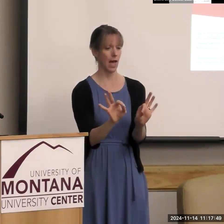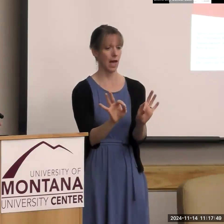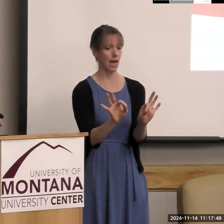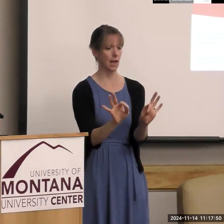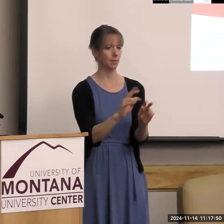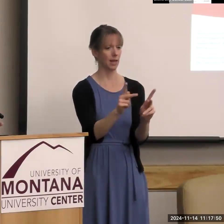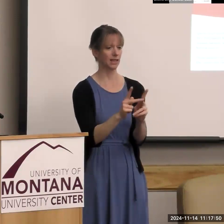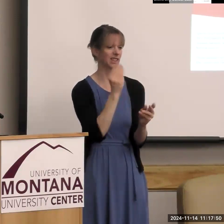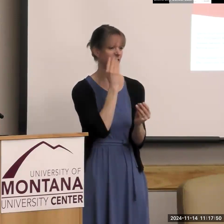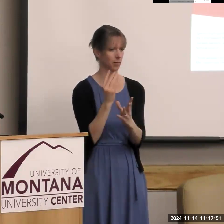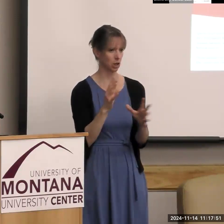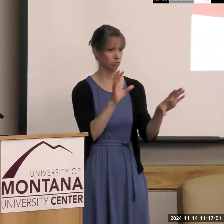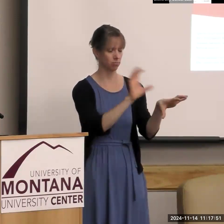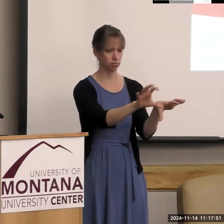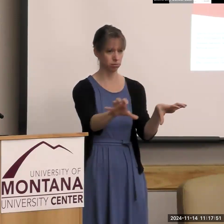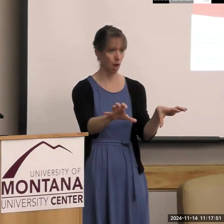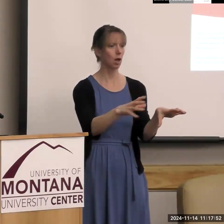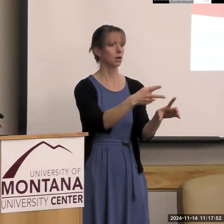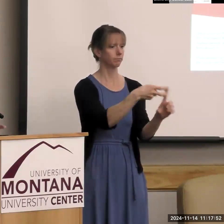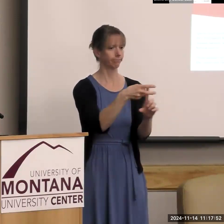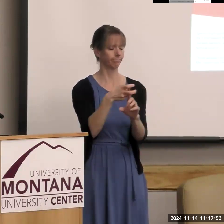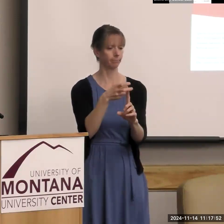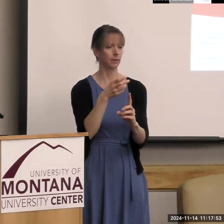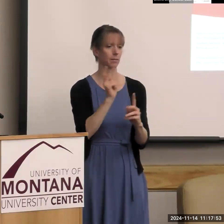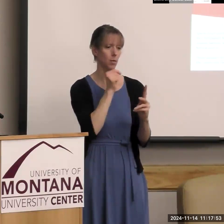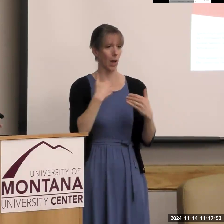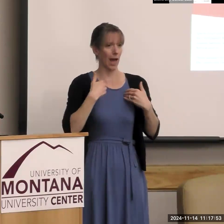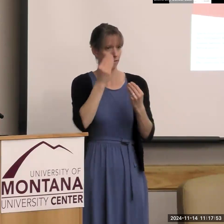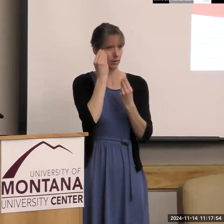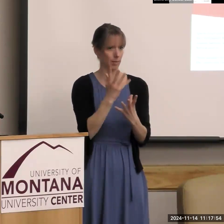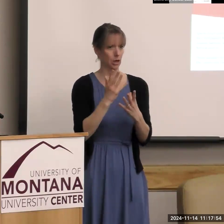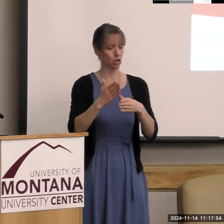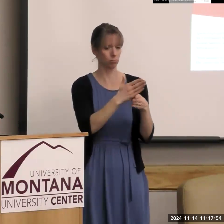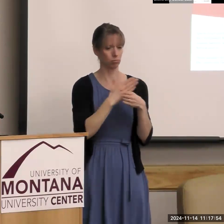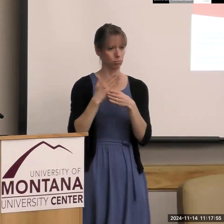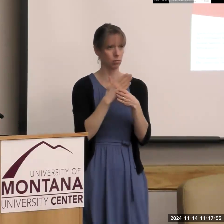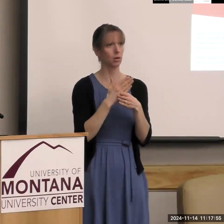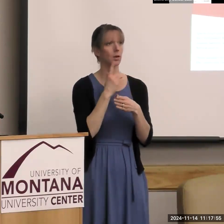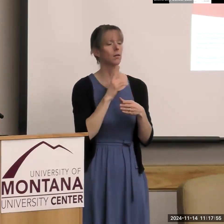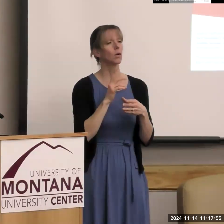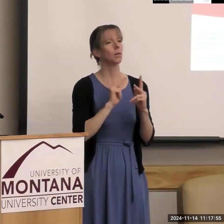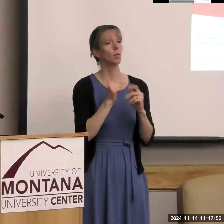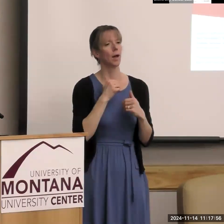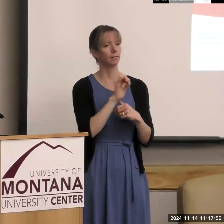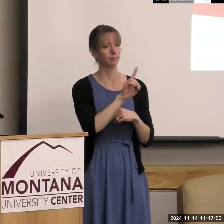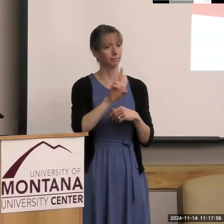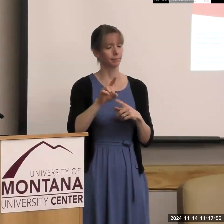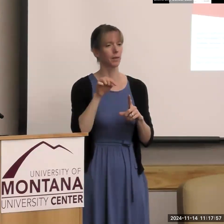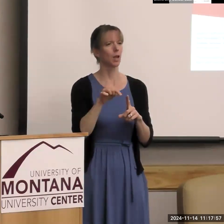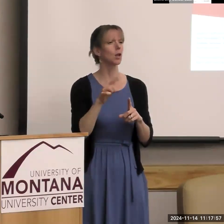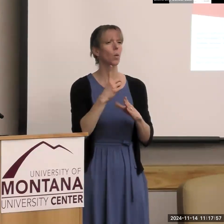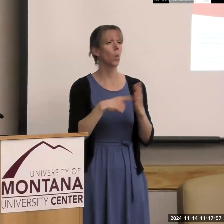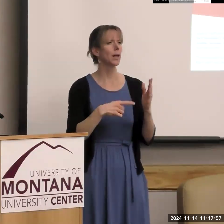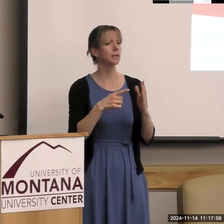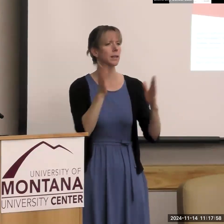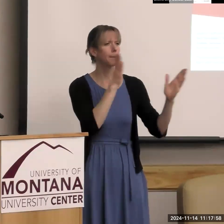was a goal in our community health improvement plan as it related to people with intellectual and developmental disabilities. Was what's our